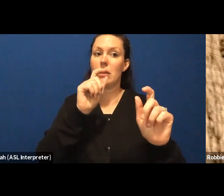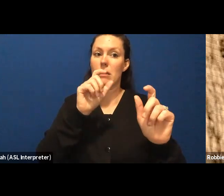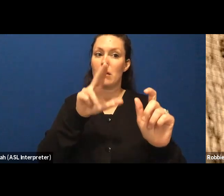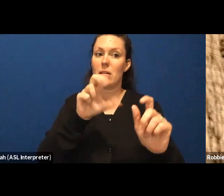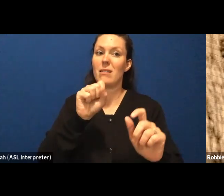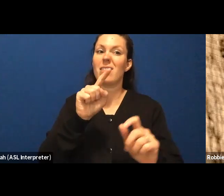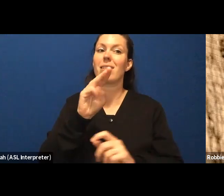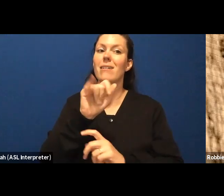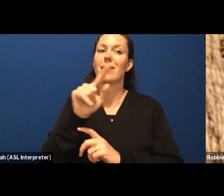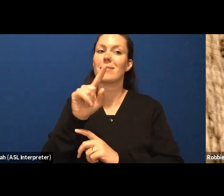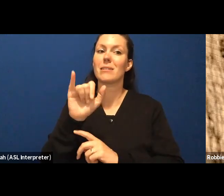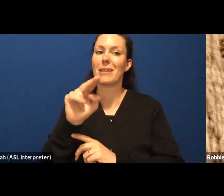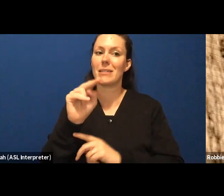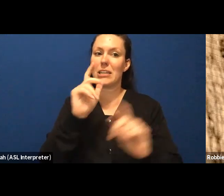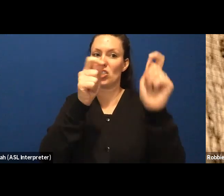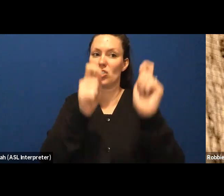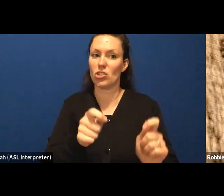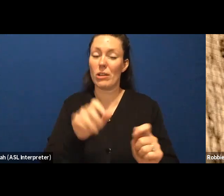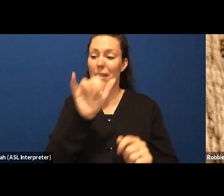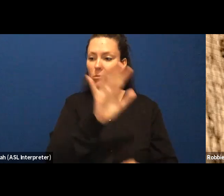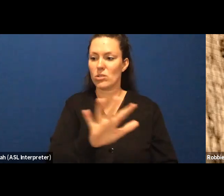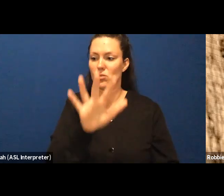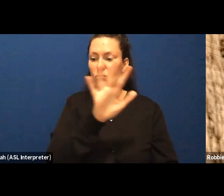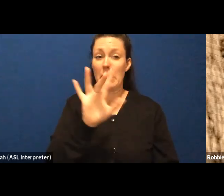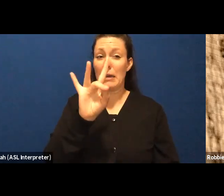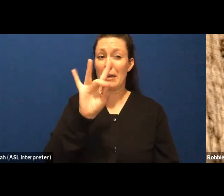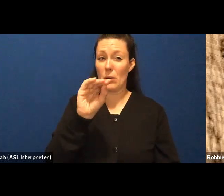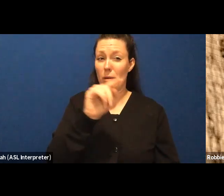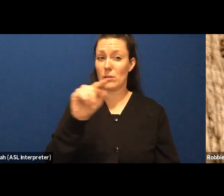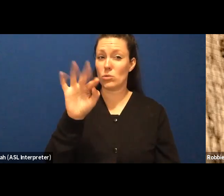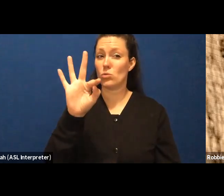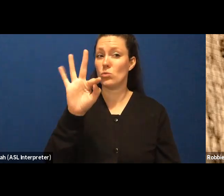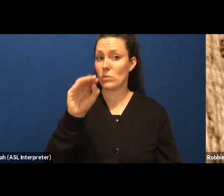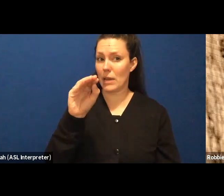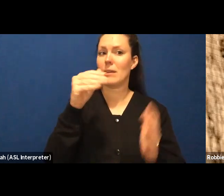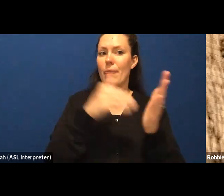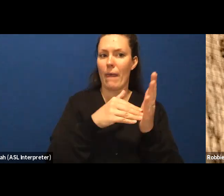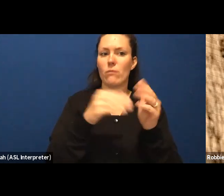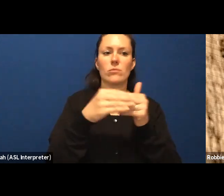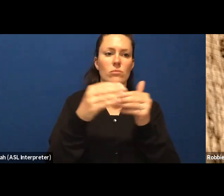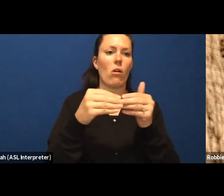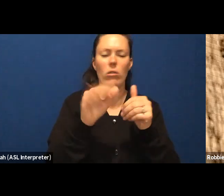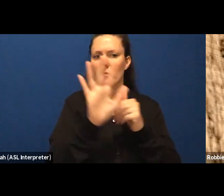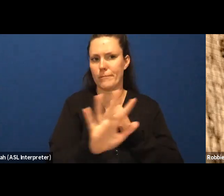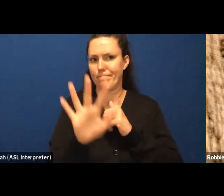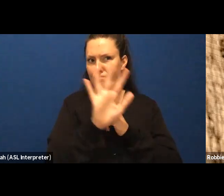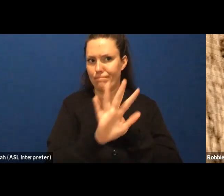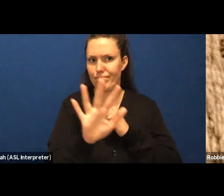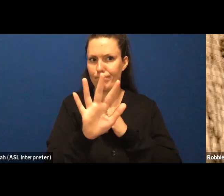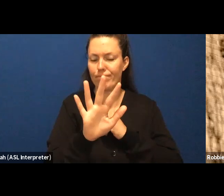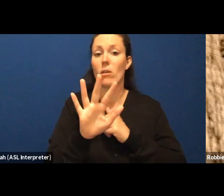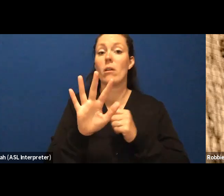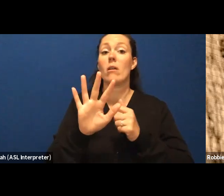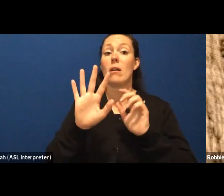it was in somewhere in the range between $80,000 and $90,000. The